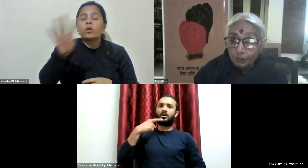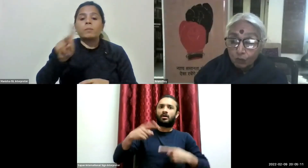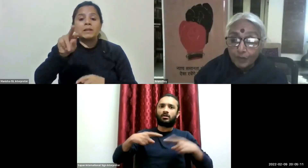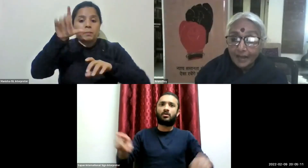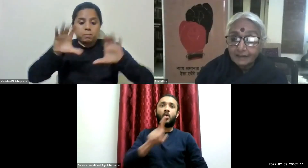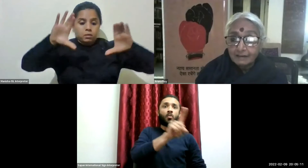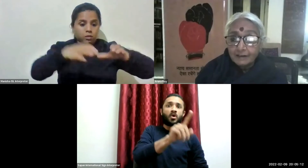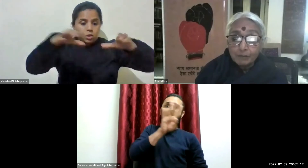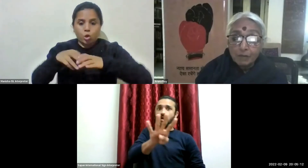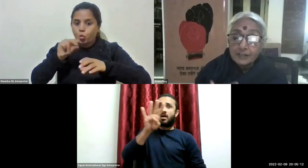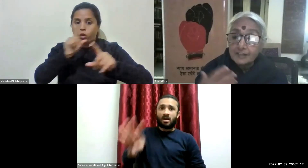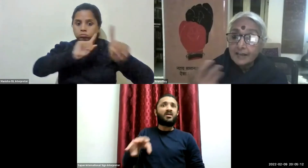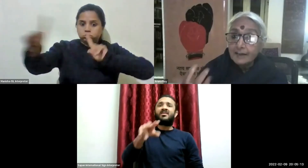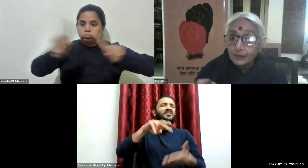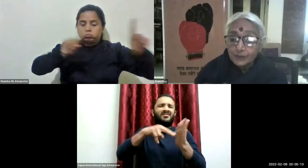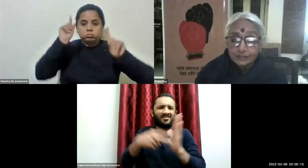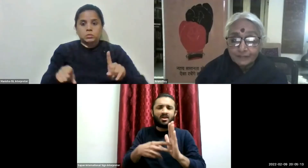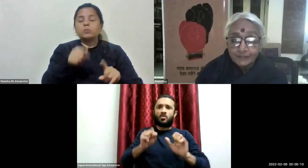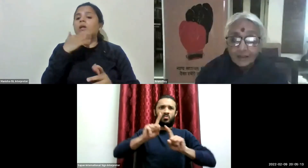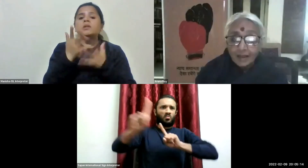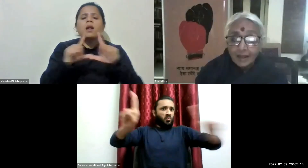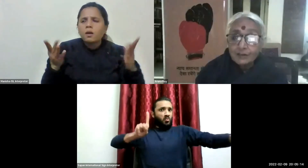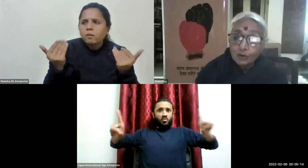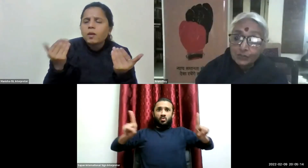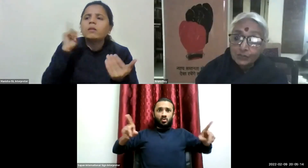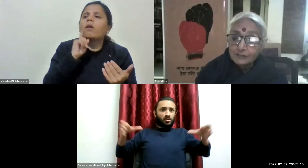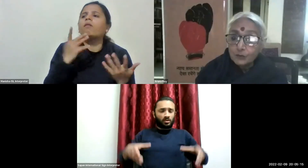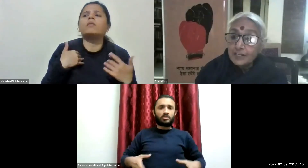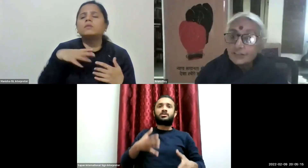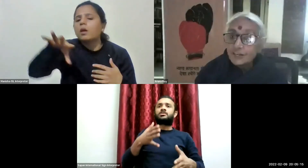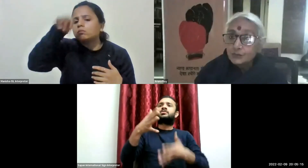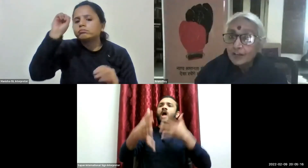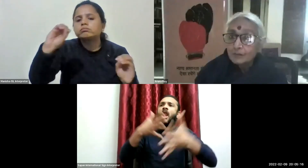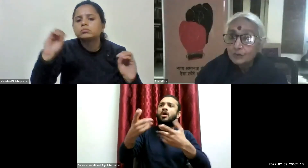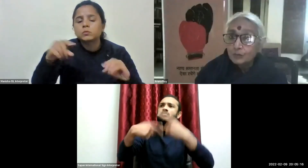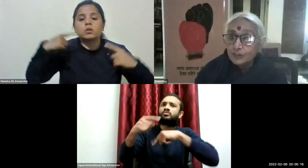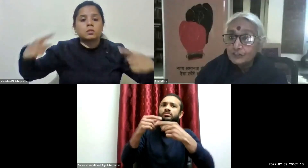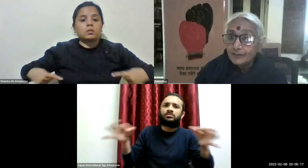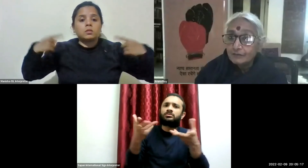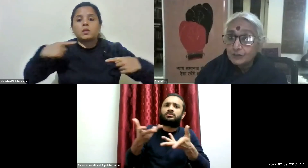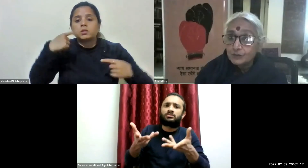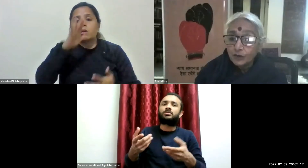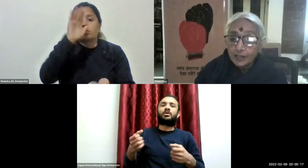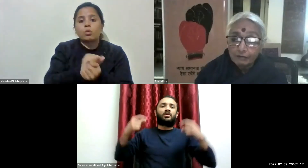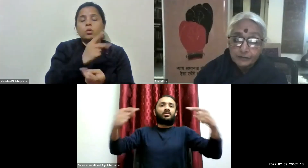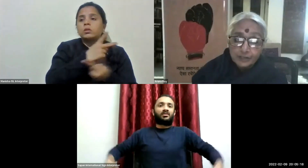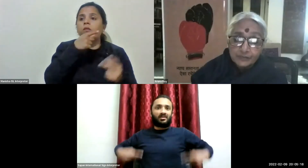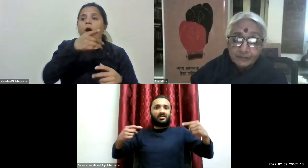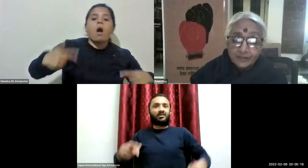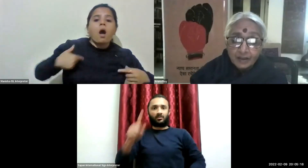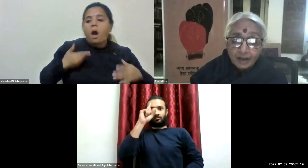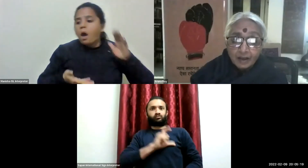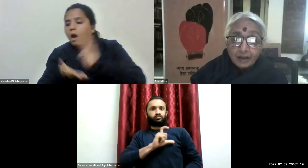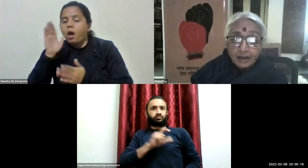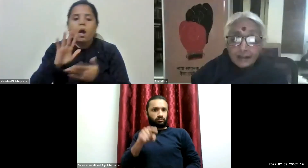to move back, demanded sign language, and also asked for wheelchairs to climb into the police van, which was dogging our